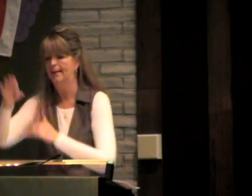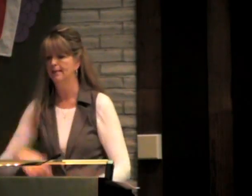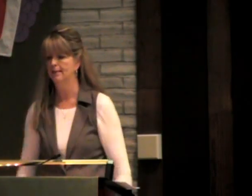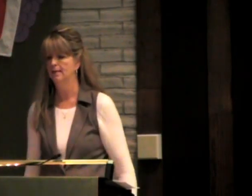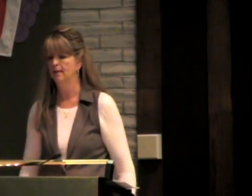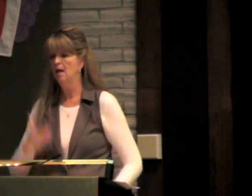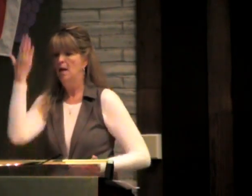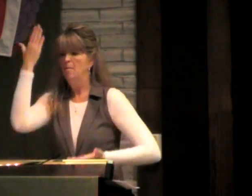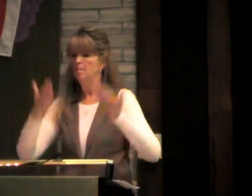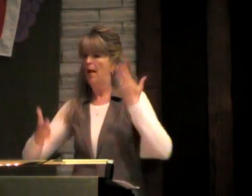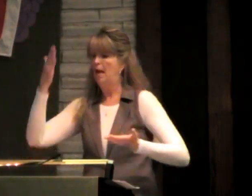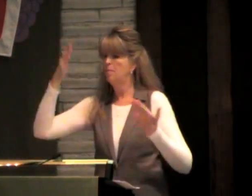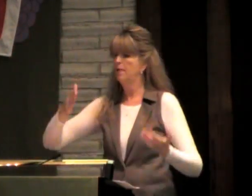popular school and they don't make it in.